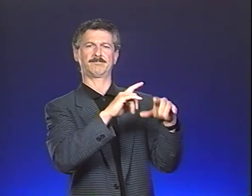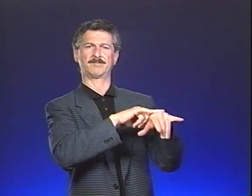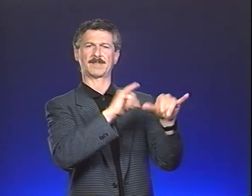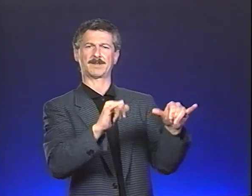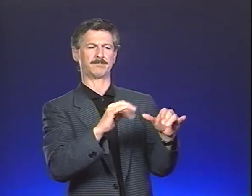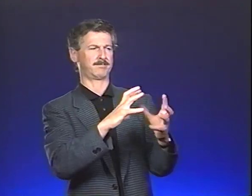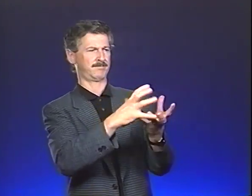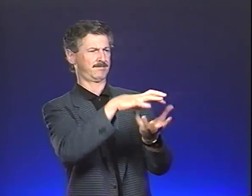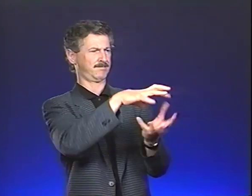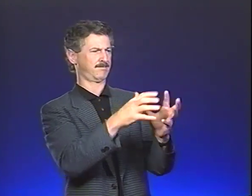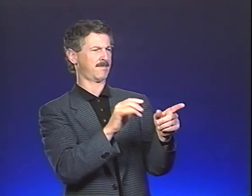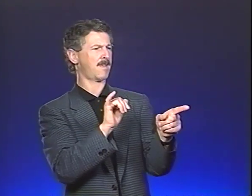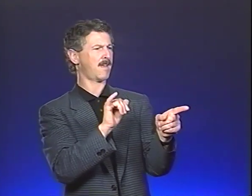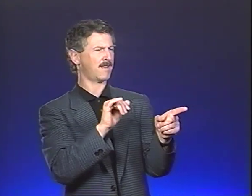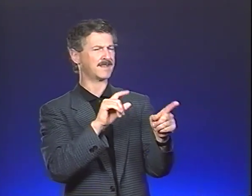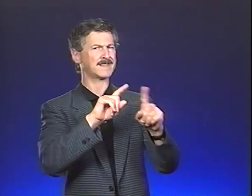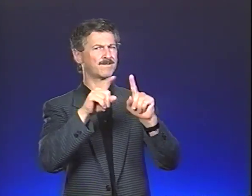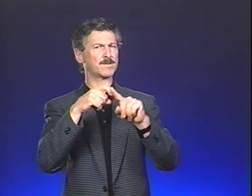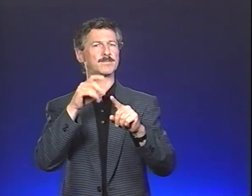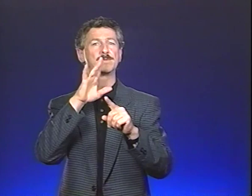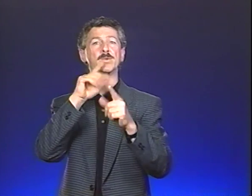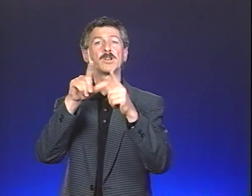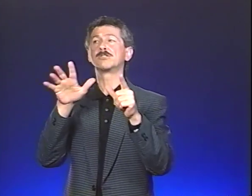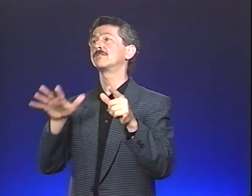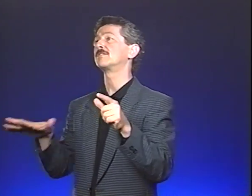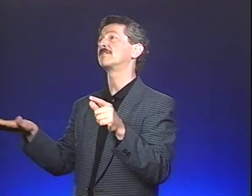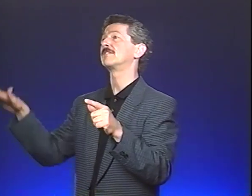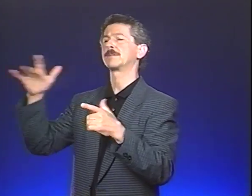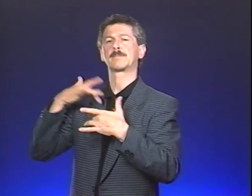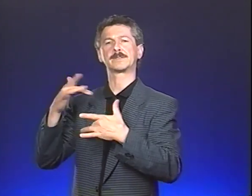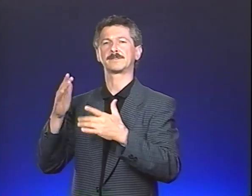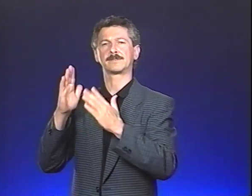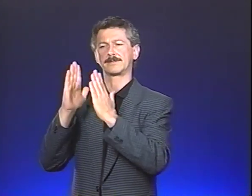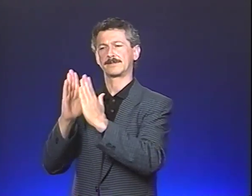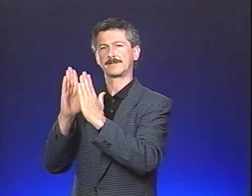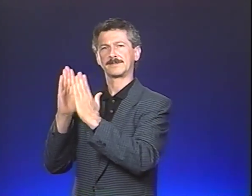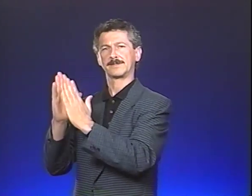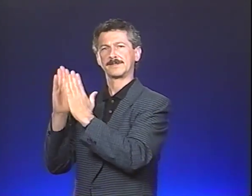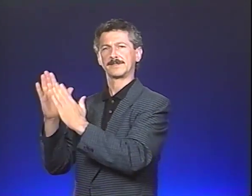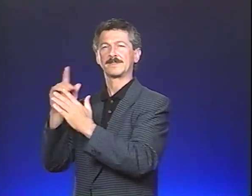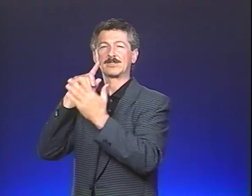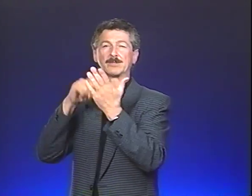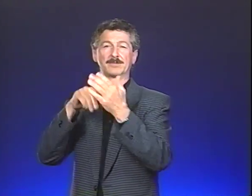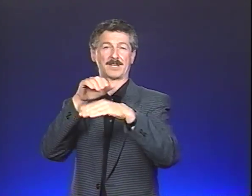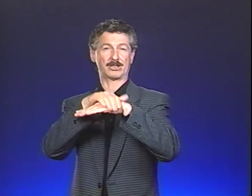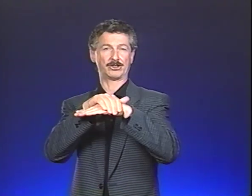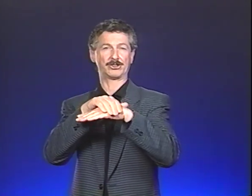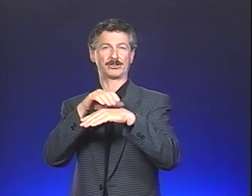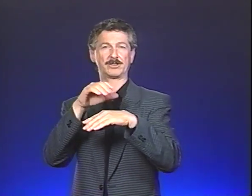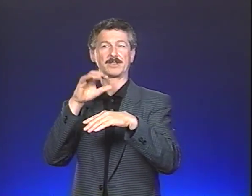of signs were produced simultaneously, in contrast to spoken languages whose parts were produced sequentially.